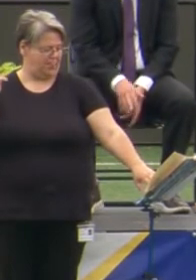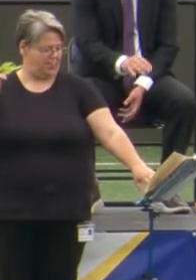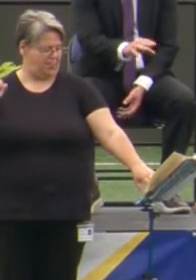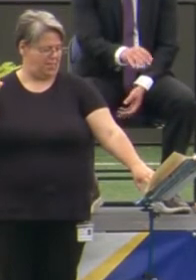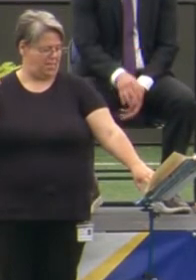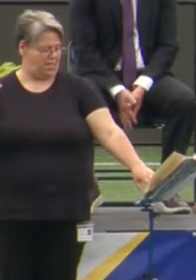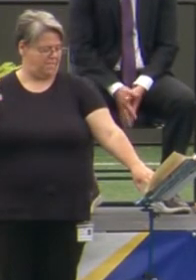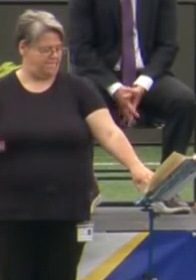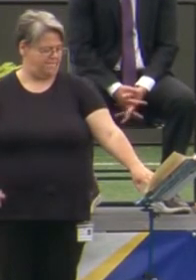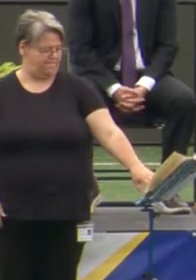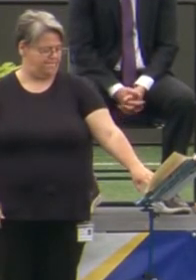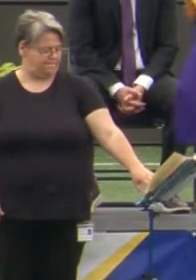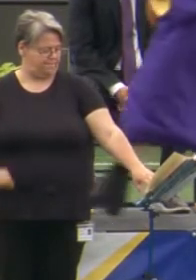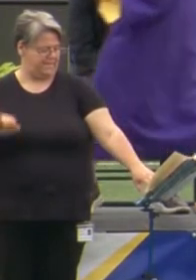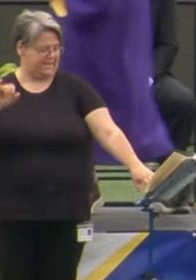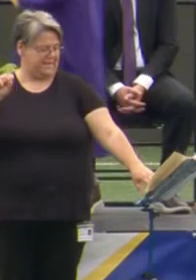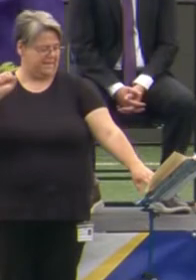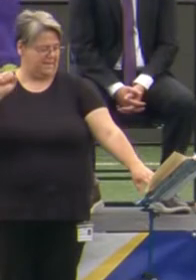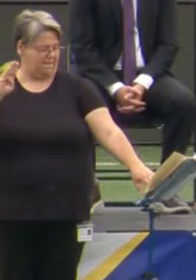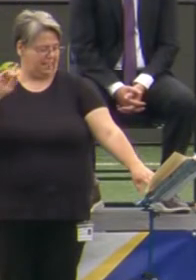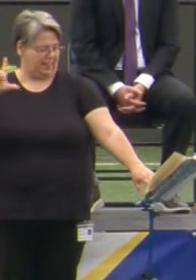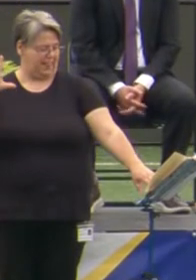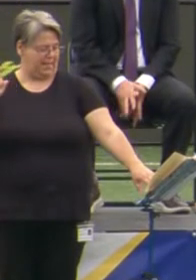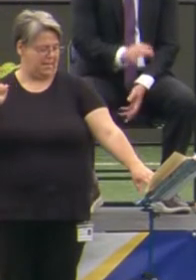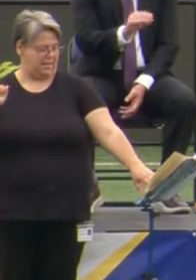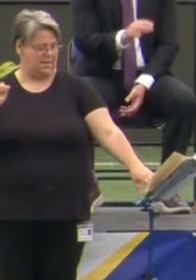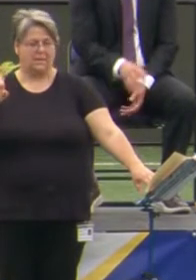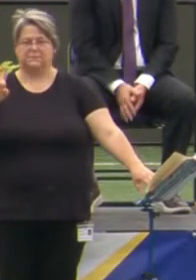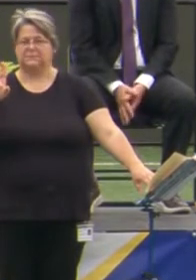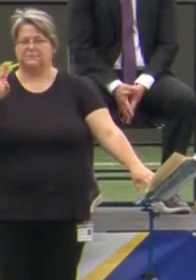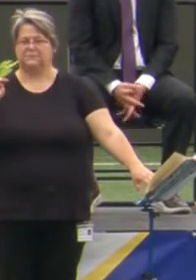Isabella Roth Dunn.